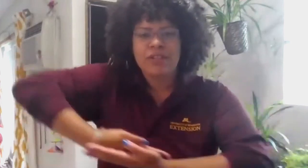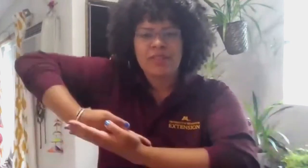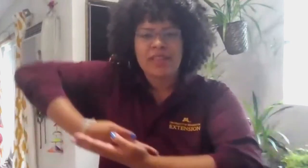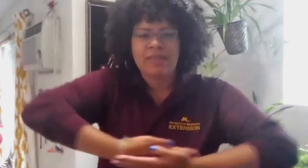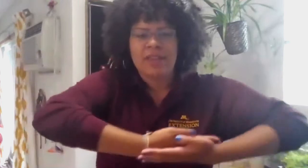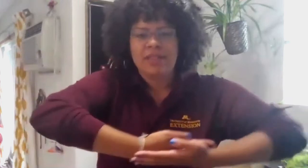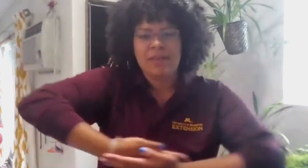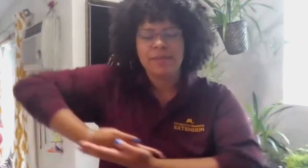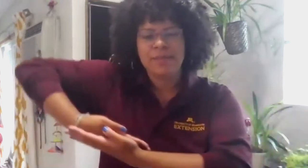do you think this means?